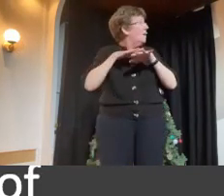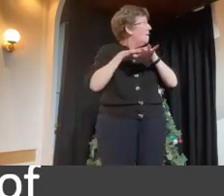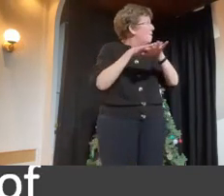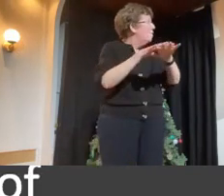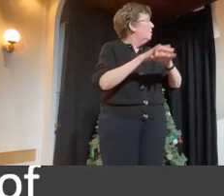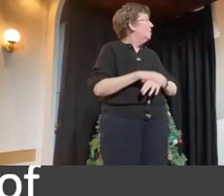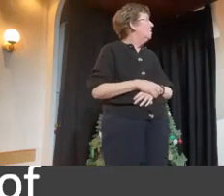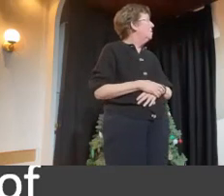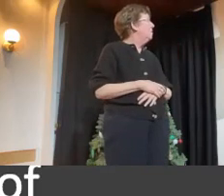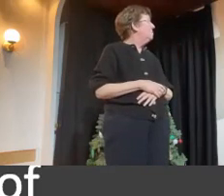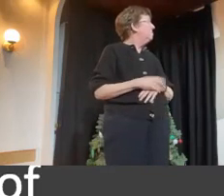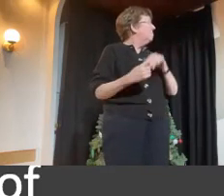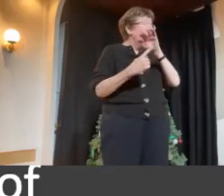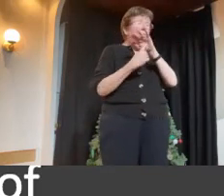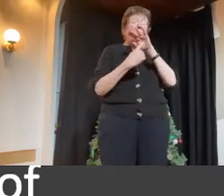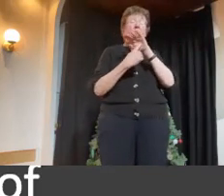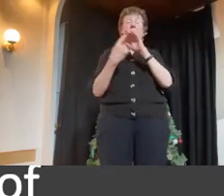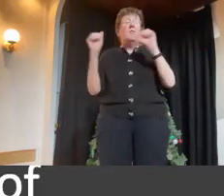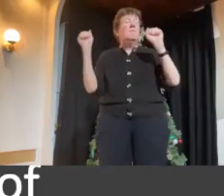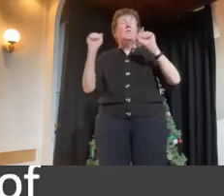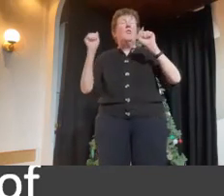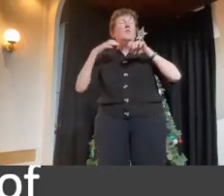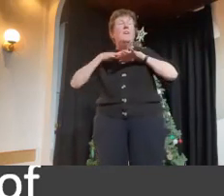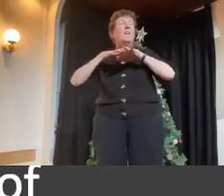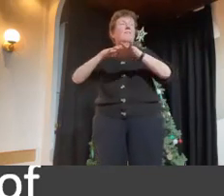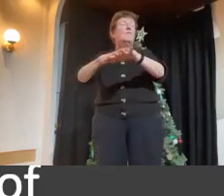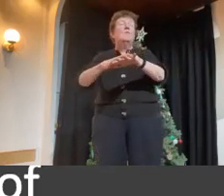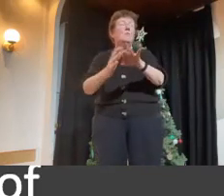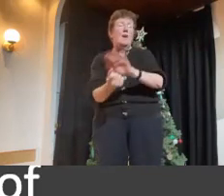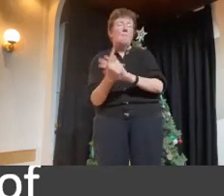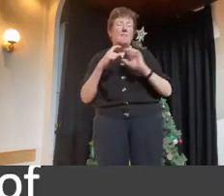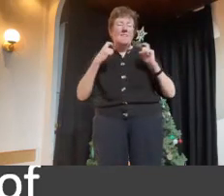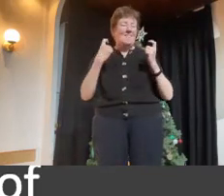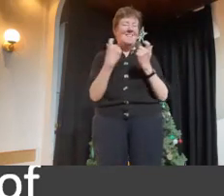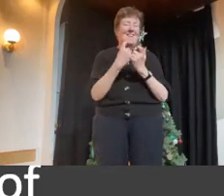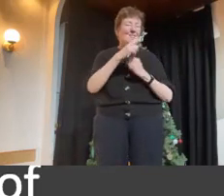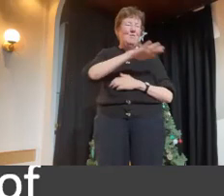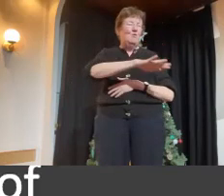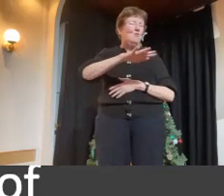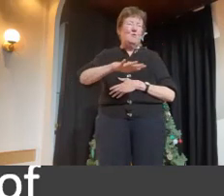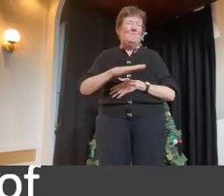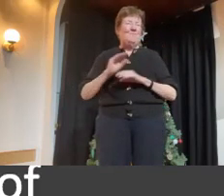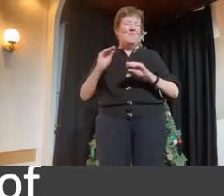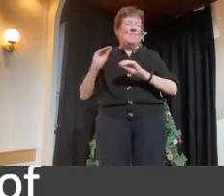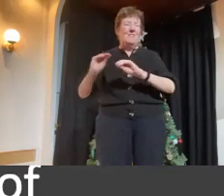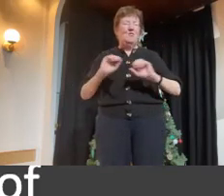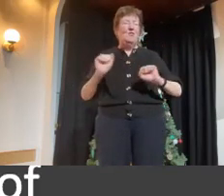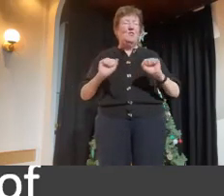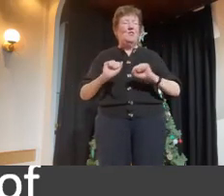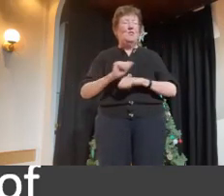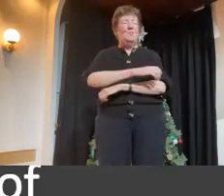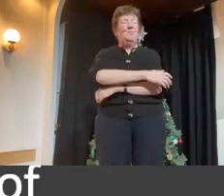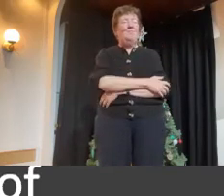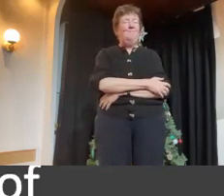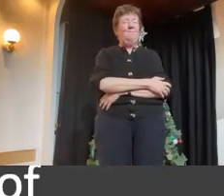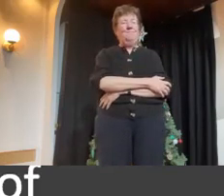we found that there was influence there, and it was important that that existed in a strategic